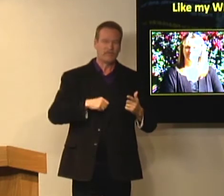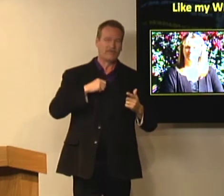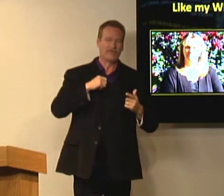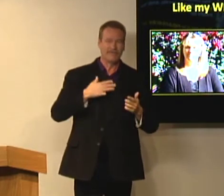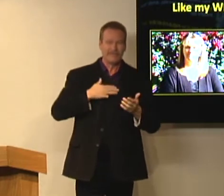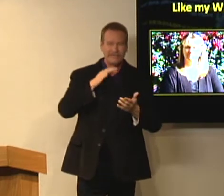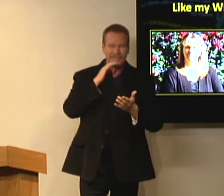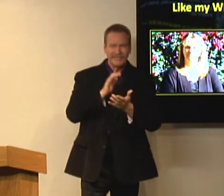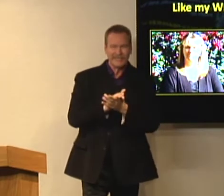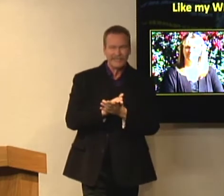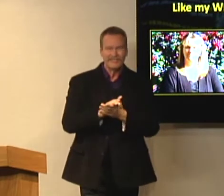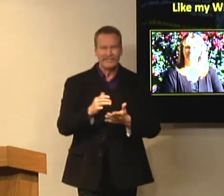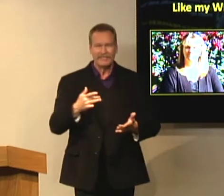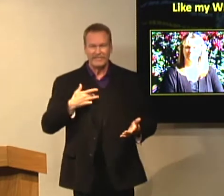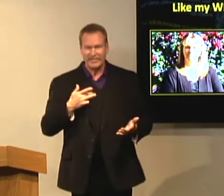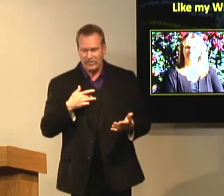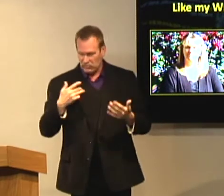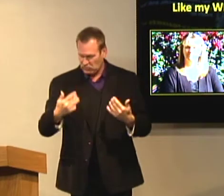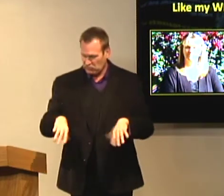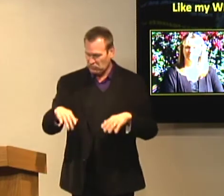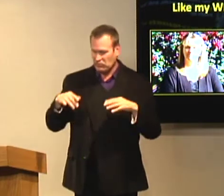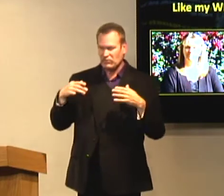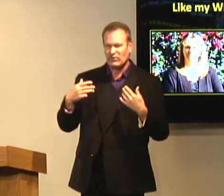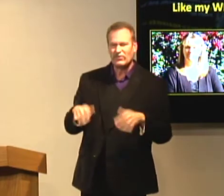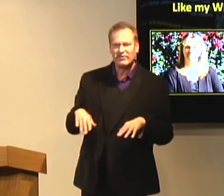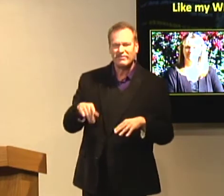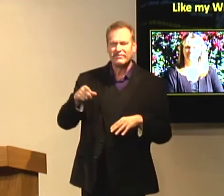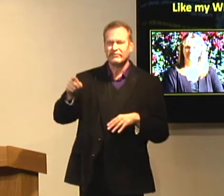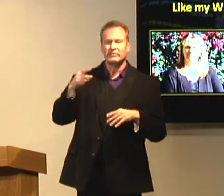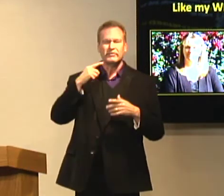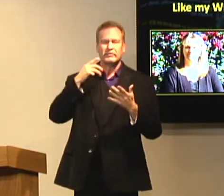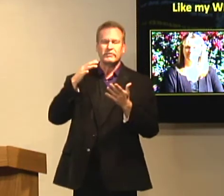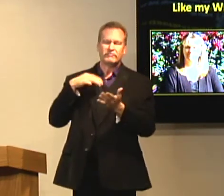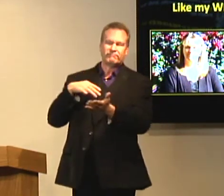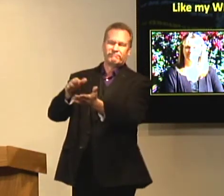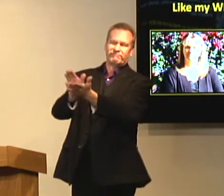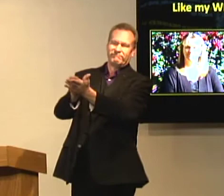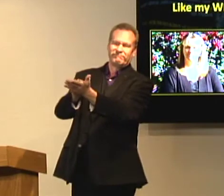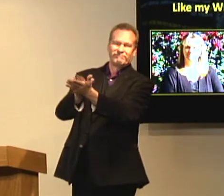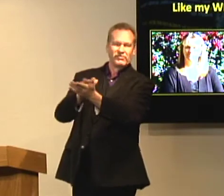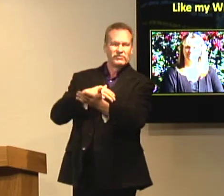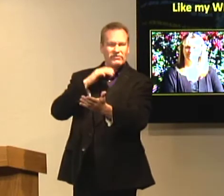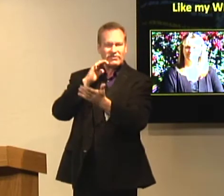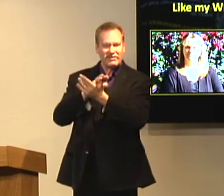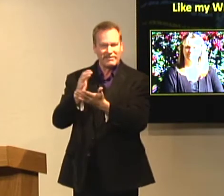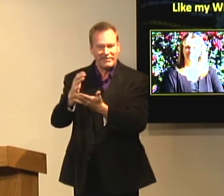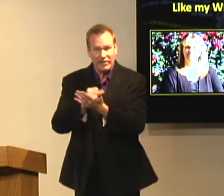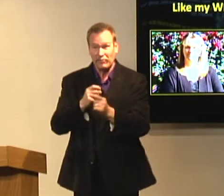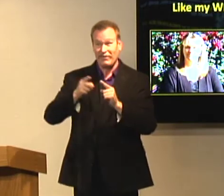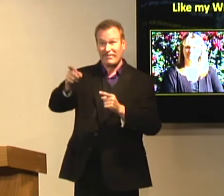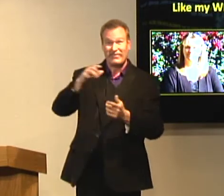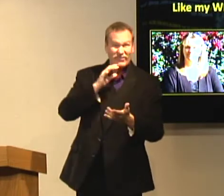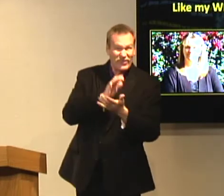her life shows praise to God, my wife. I'm very, very proud of her.